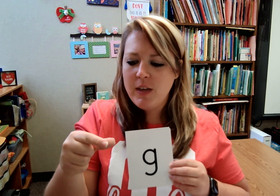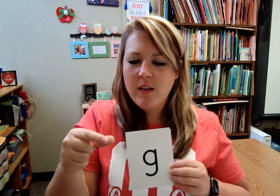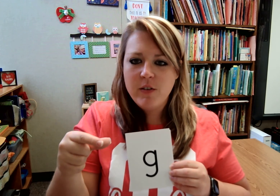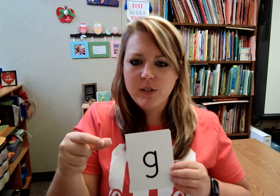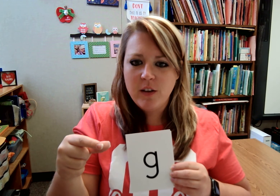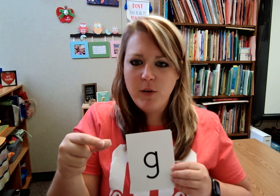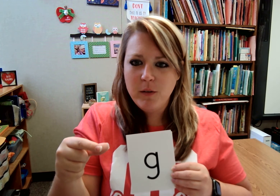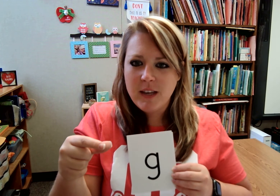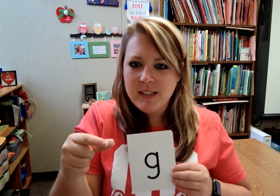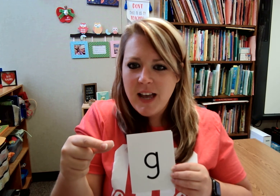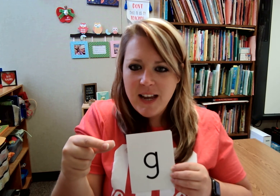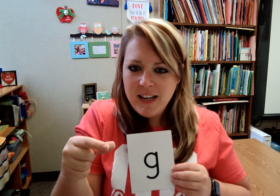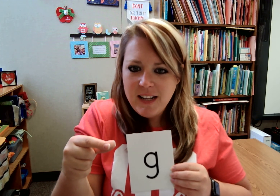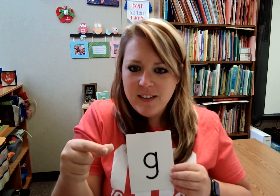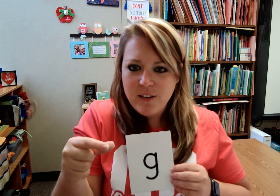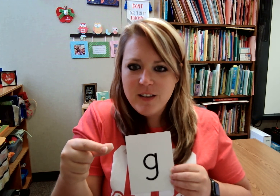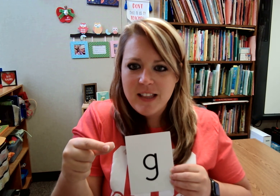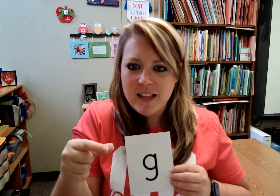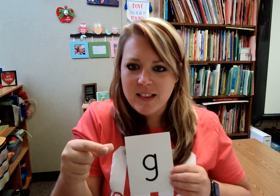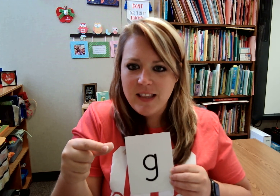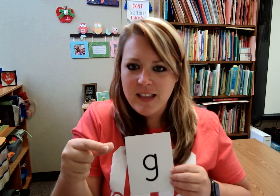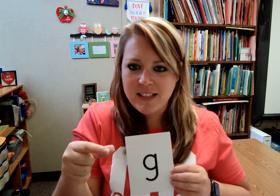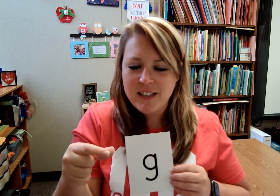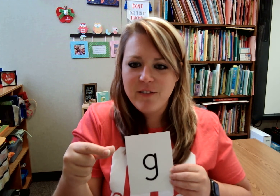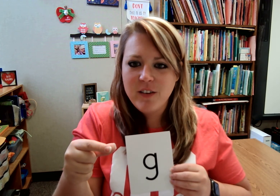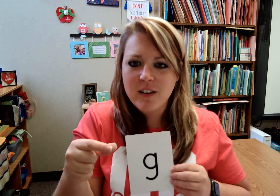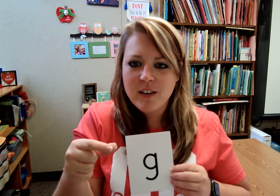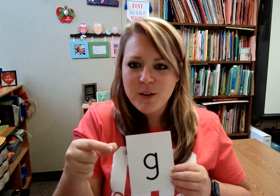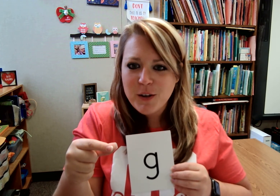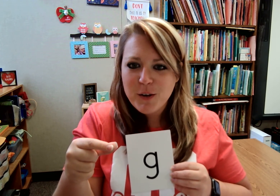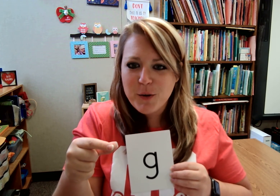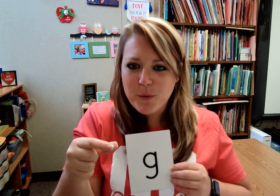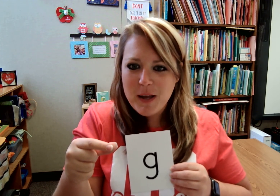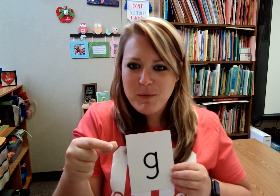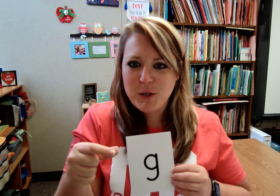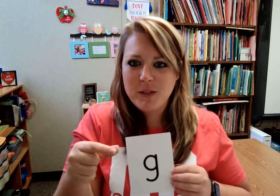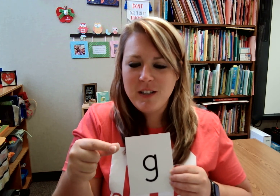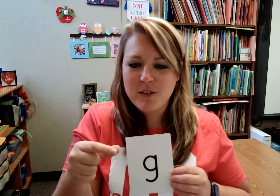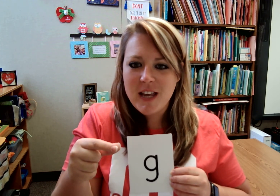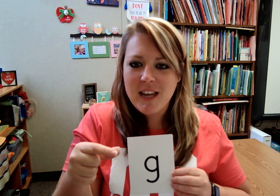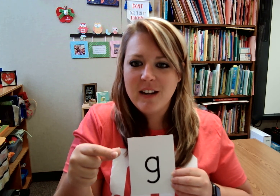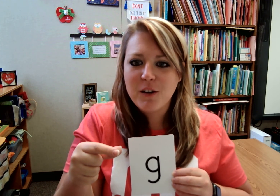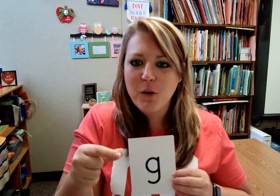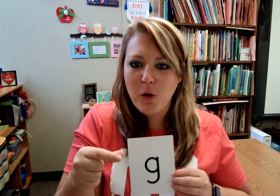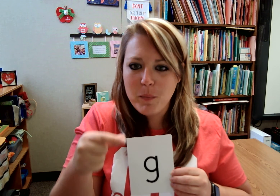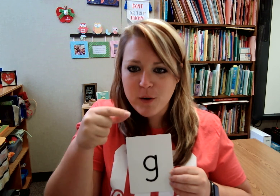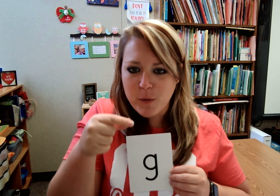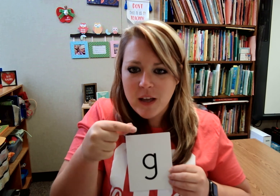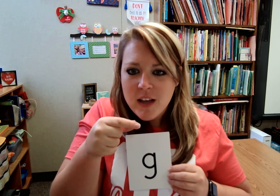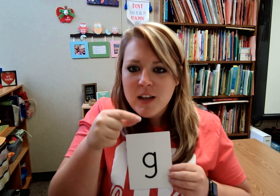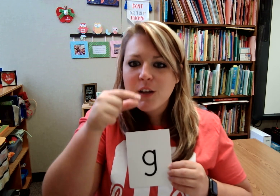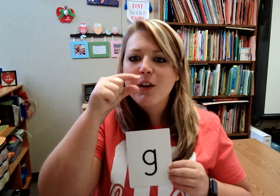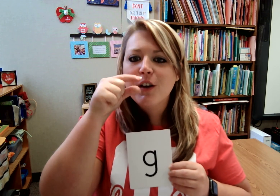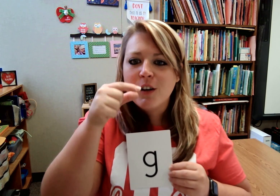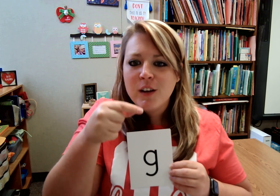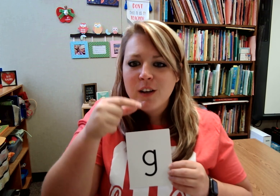of yourself holding a tiny little glass of grape juice, and you're taking a gulp. You're going G,